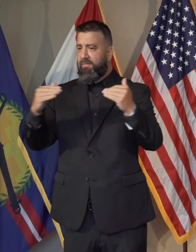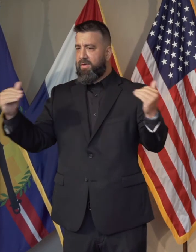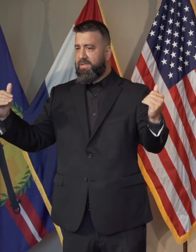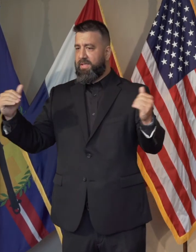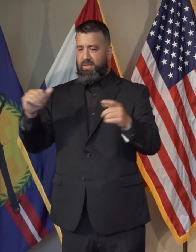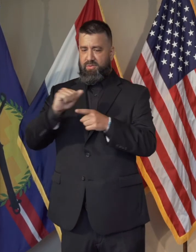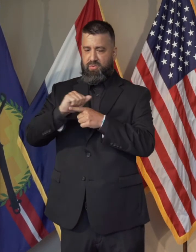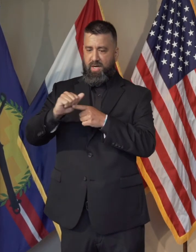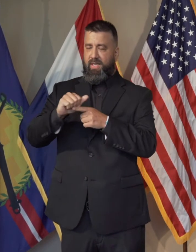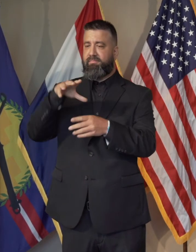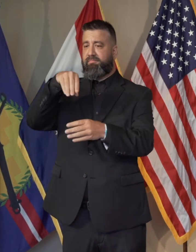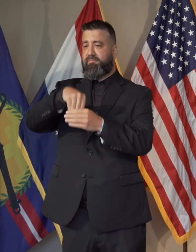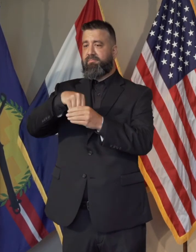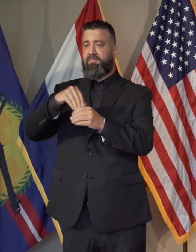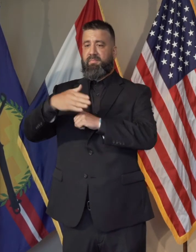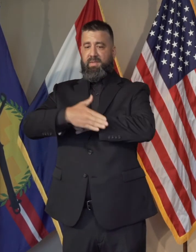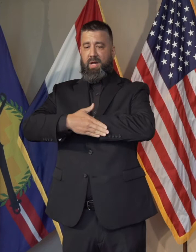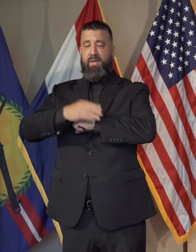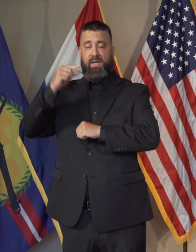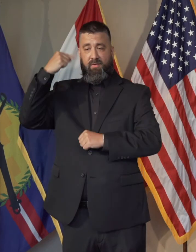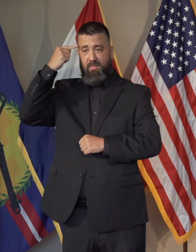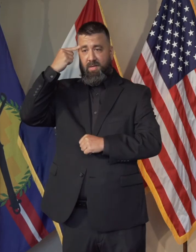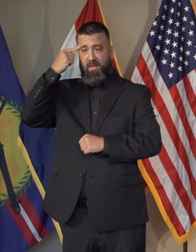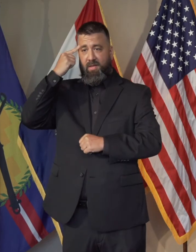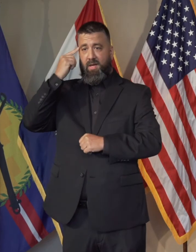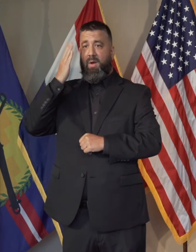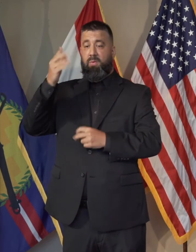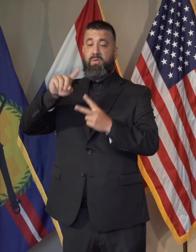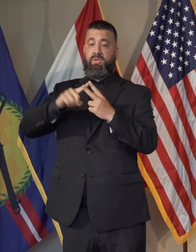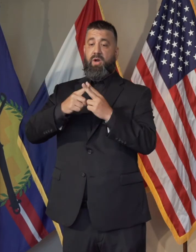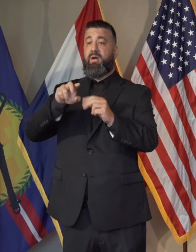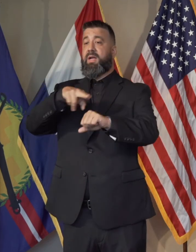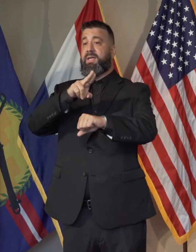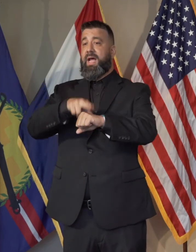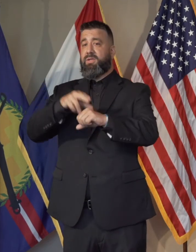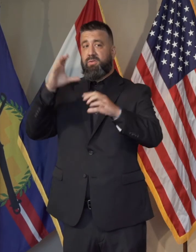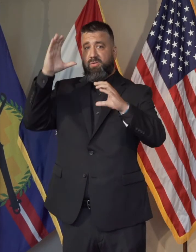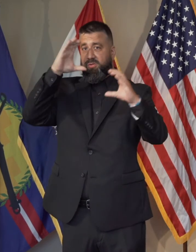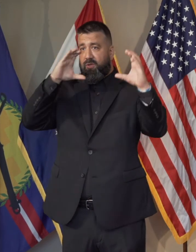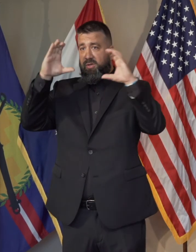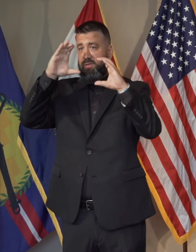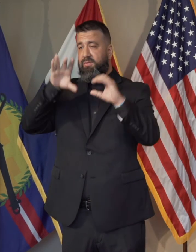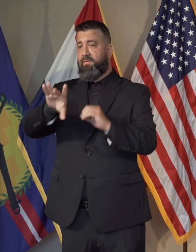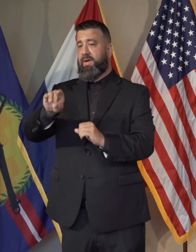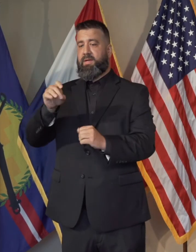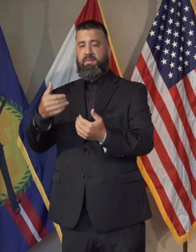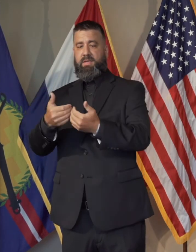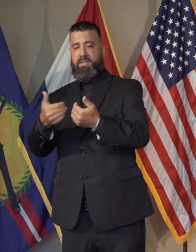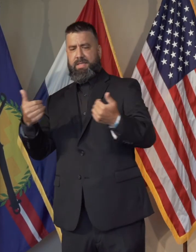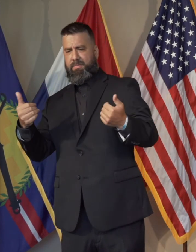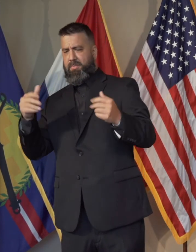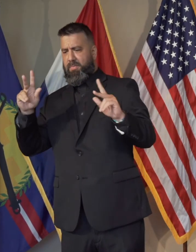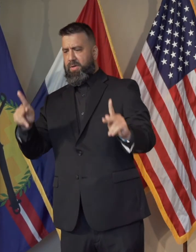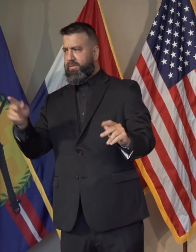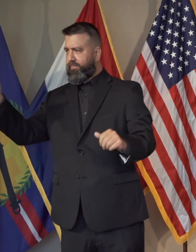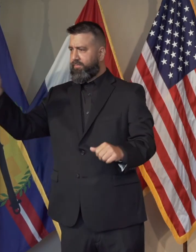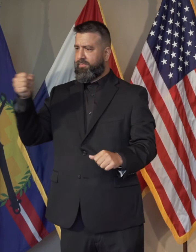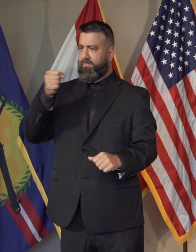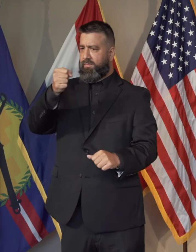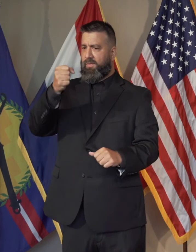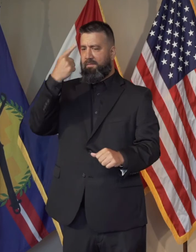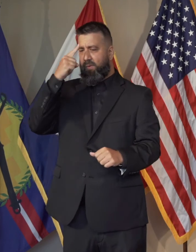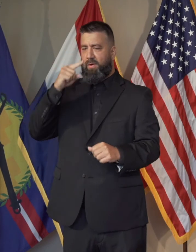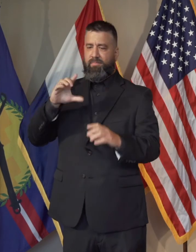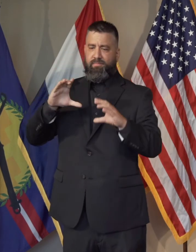within county government, and we will begin a national search to put a separate person in charge of minority participation, and we'll build that program